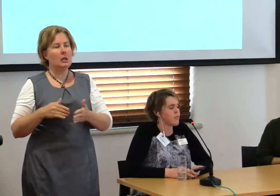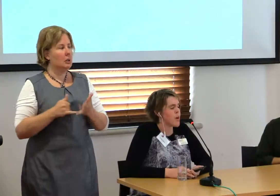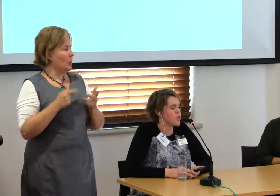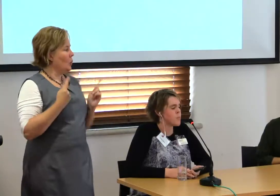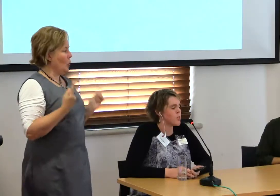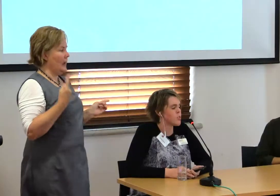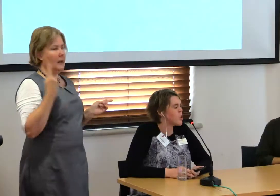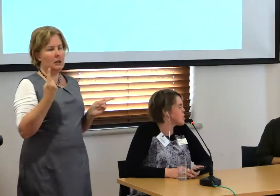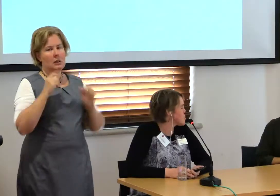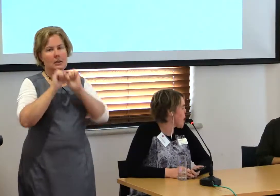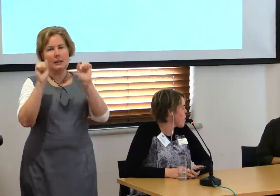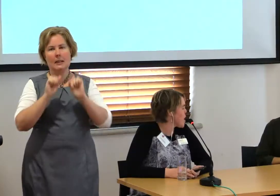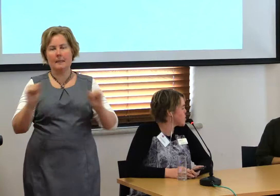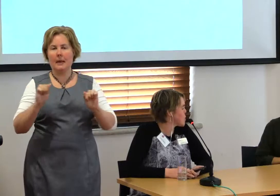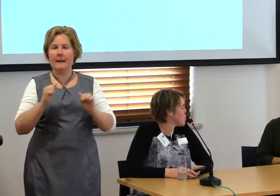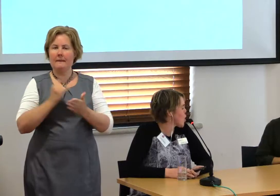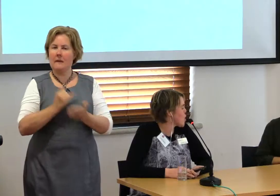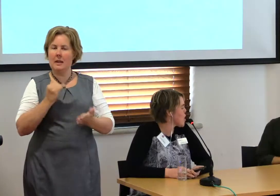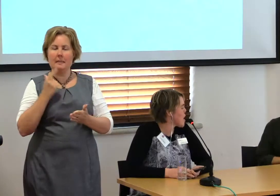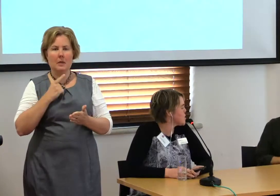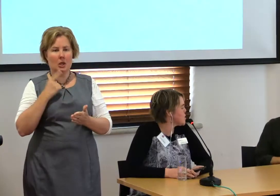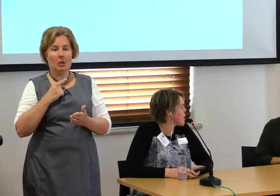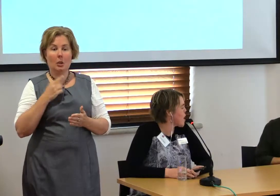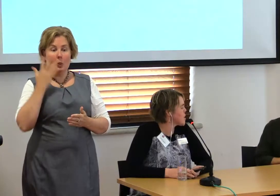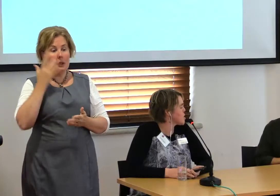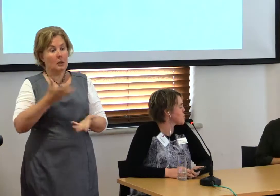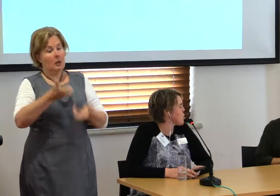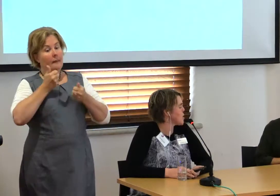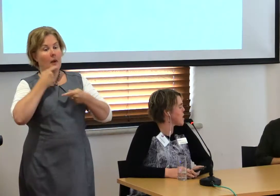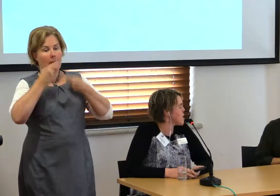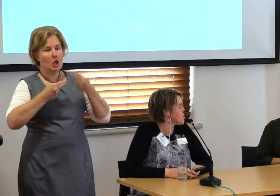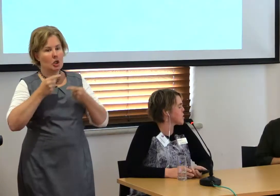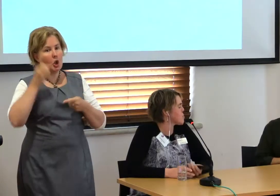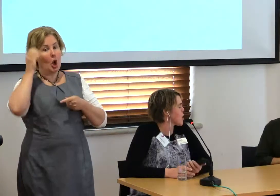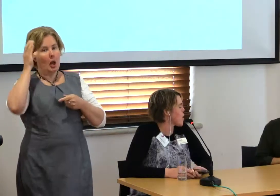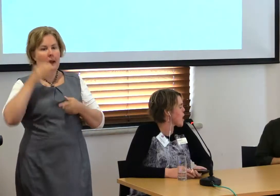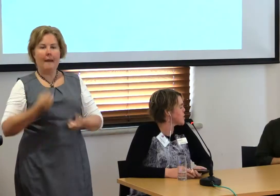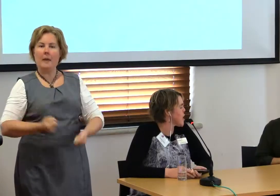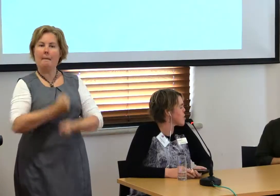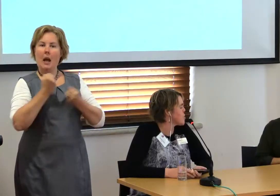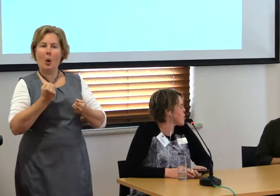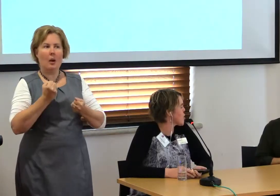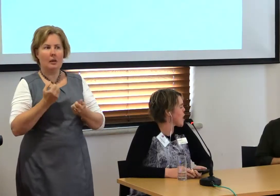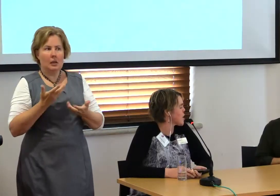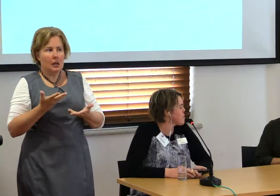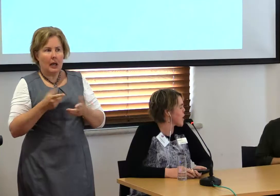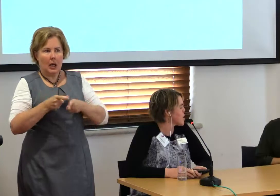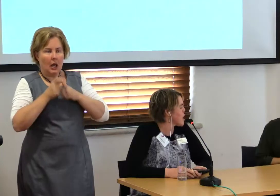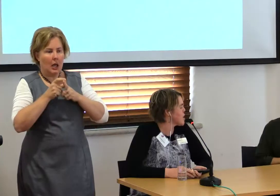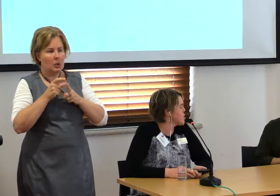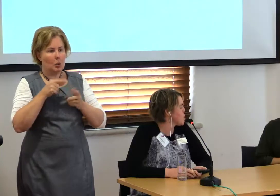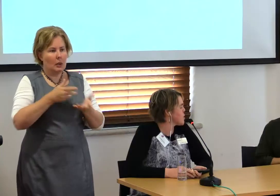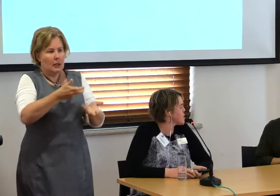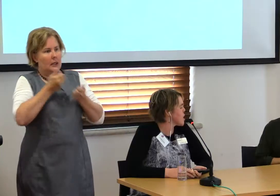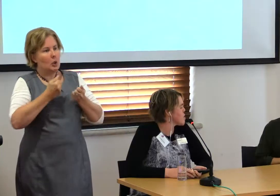to information, because knowledge is power, as we all know, and you can't get the support you need under a scheme like My Aged Care if you don't know how to navigate it,